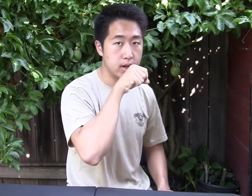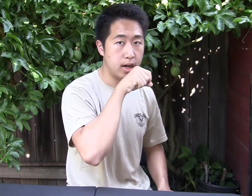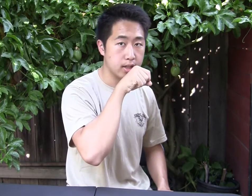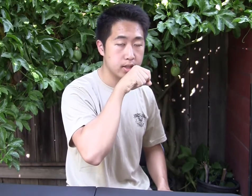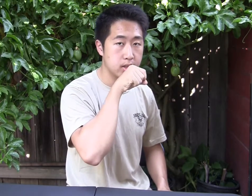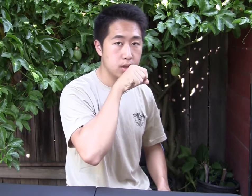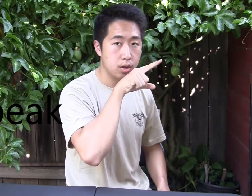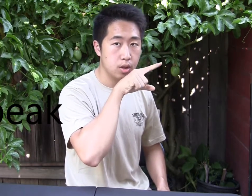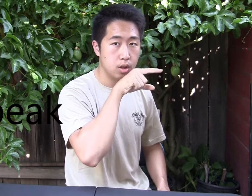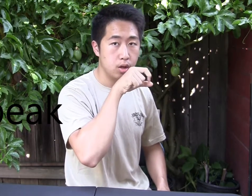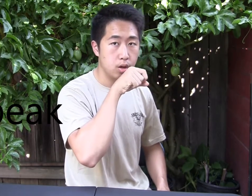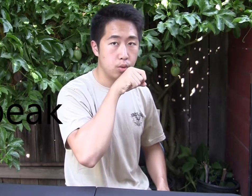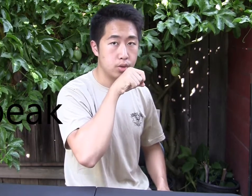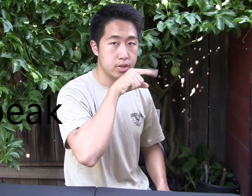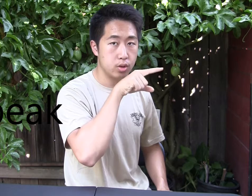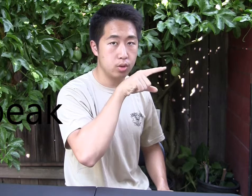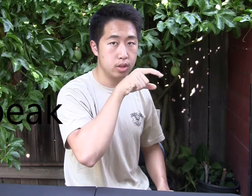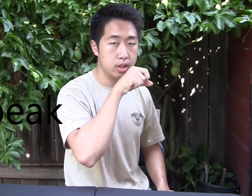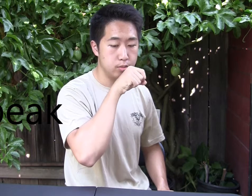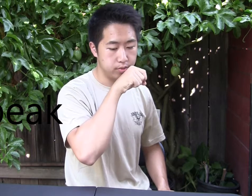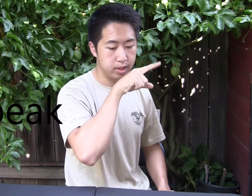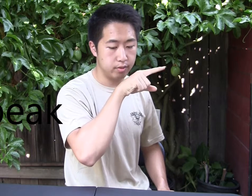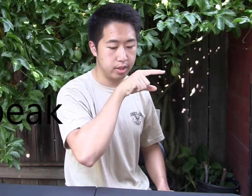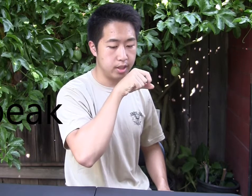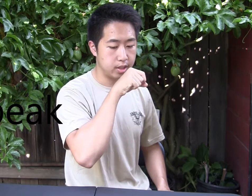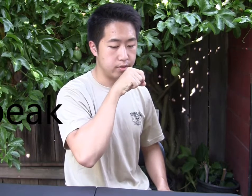talk, which is only the movement of the index finger.